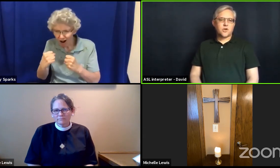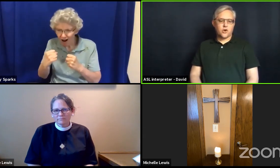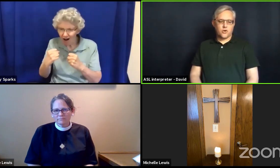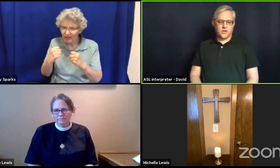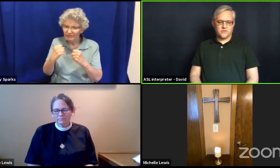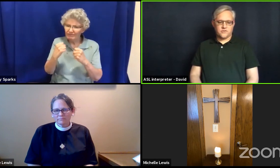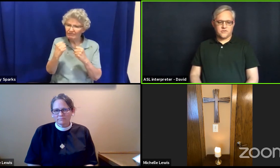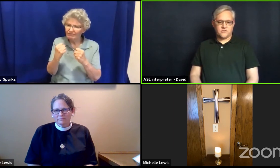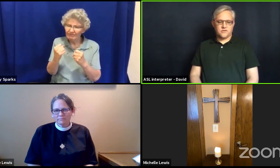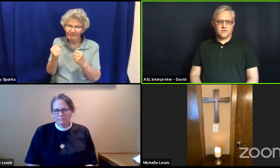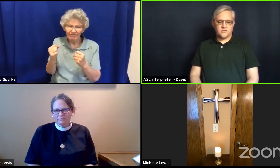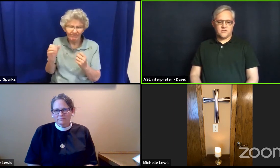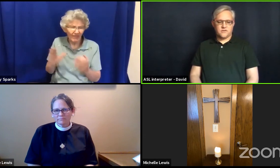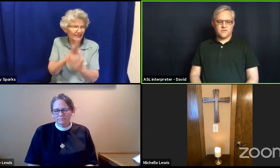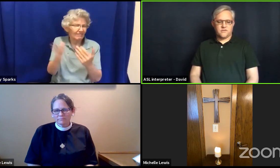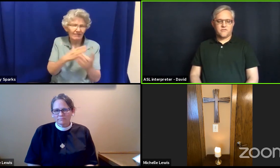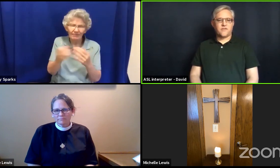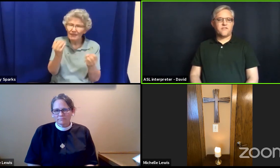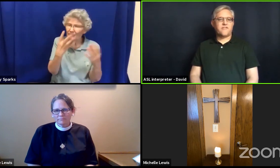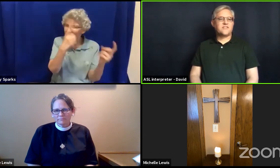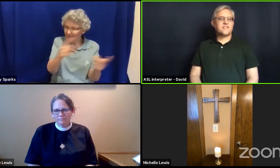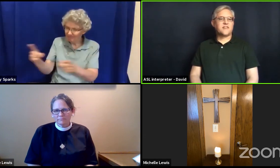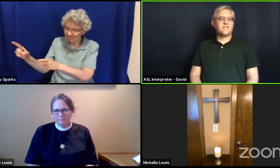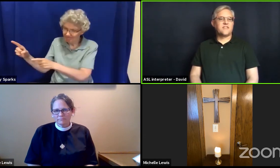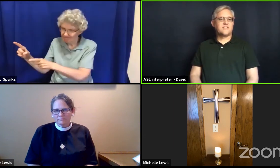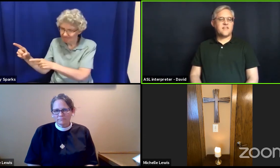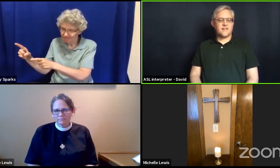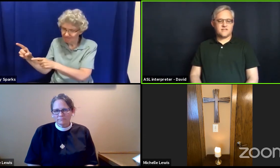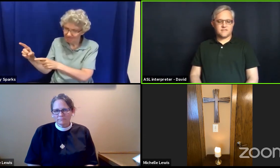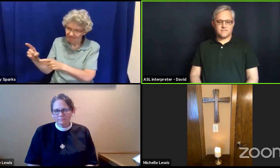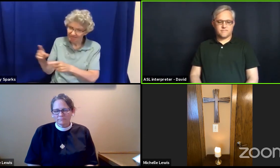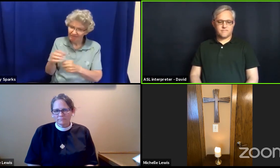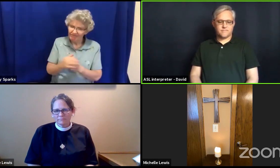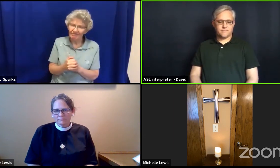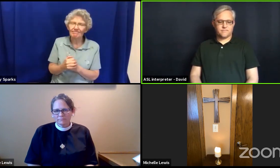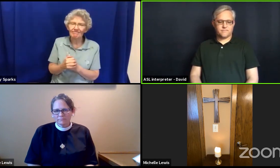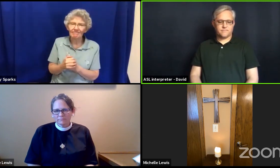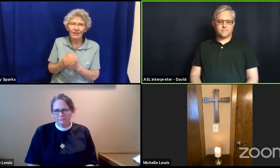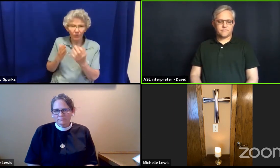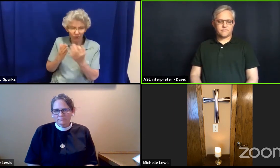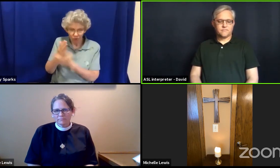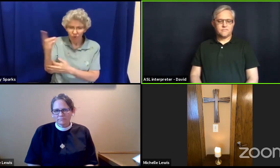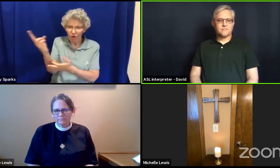Give us courage for the facing of these days.